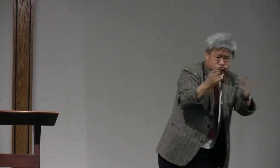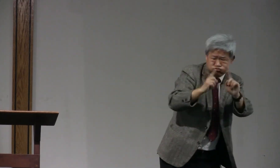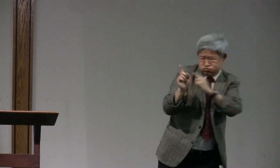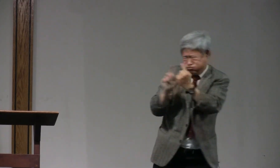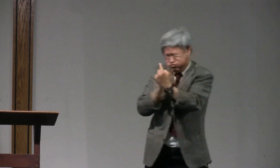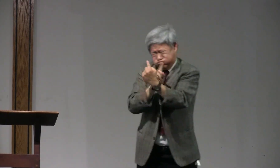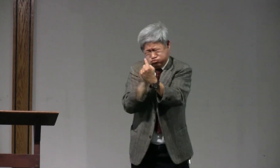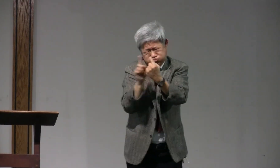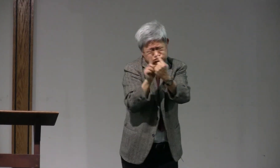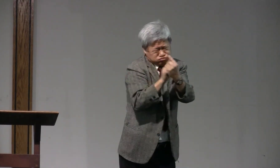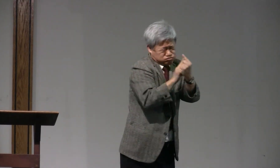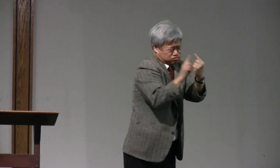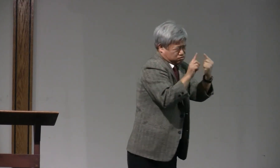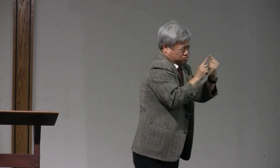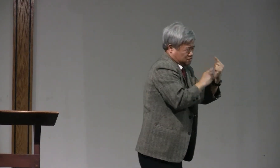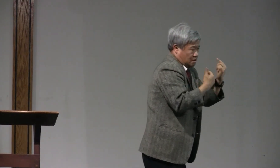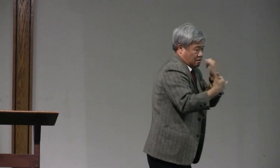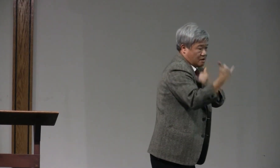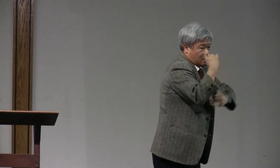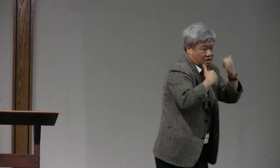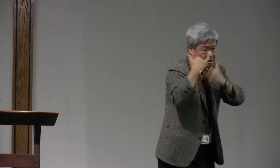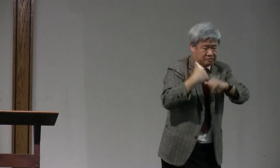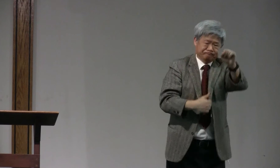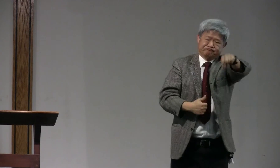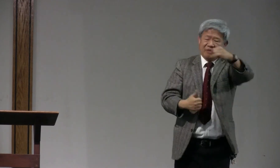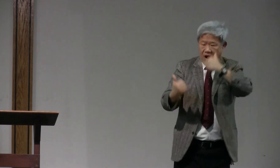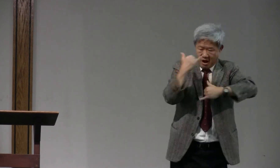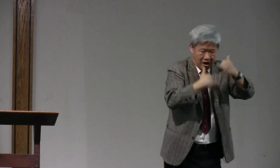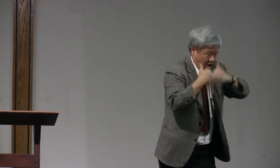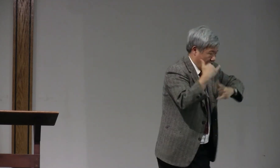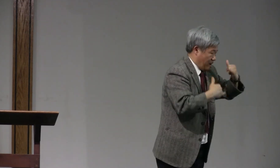go out and help many people. And they have a lot of people coming to them, and they make mistakes.